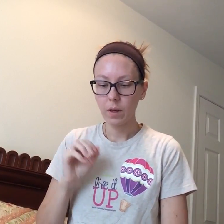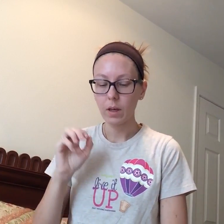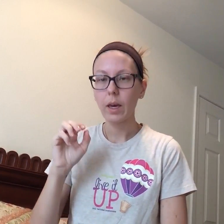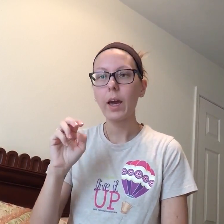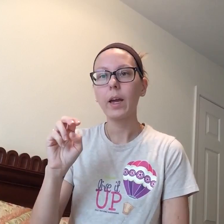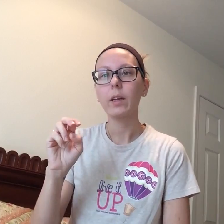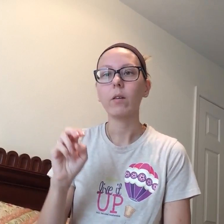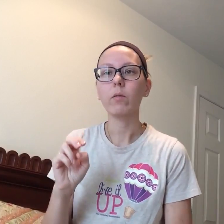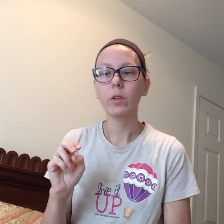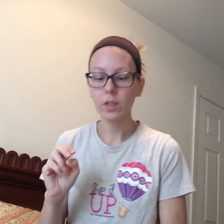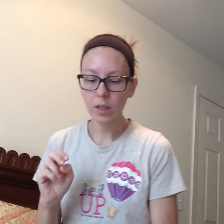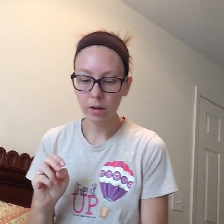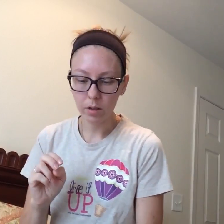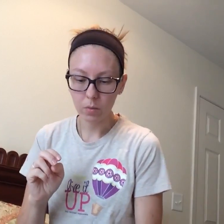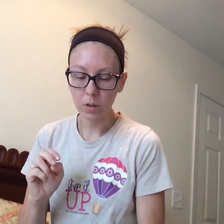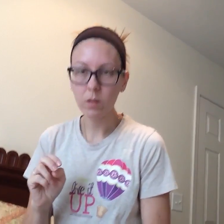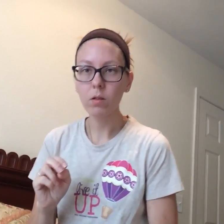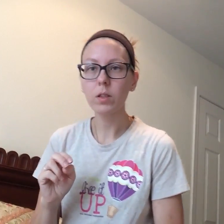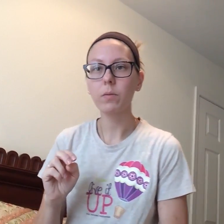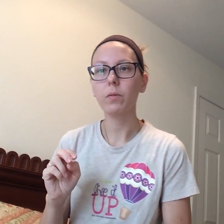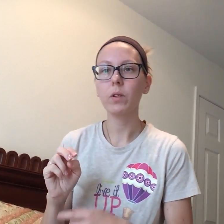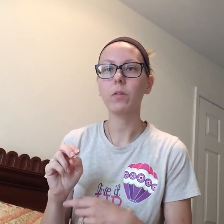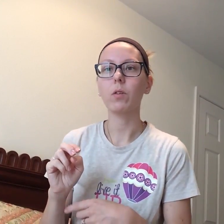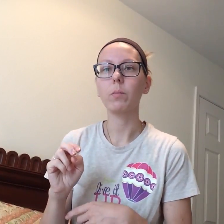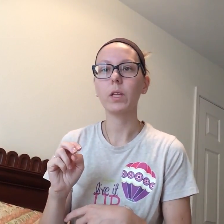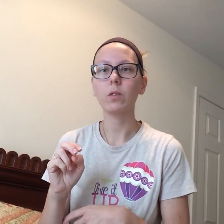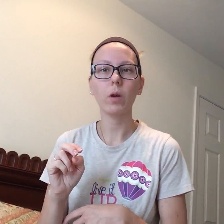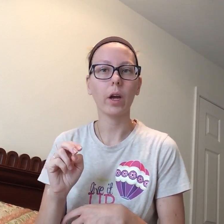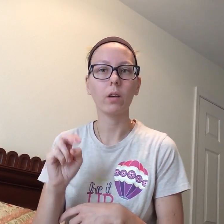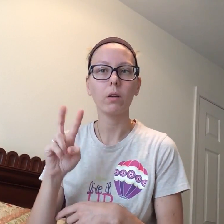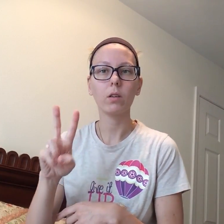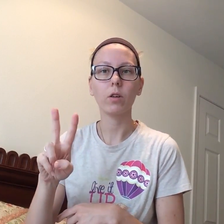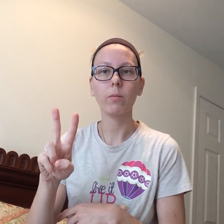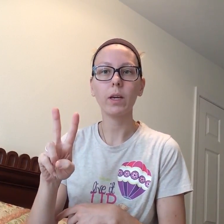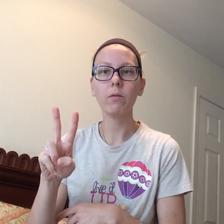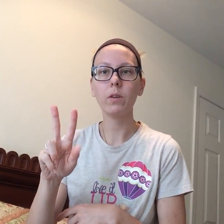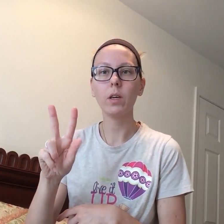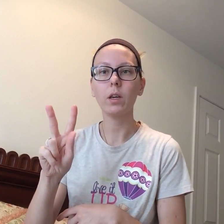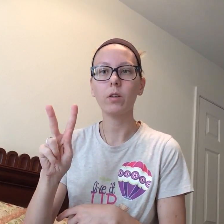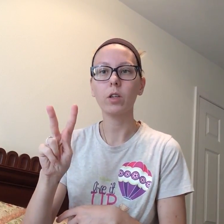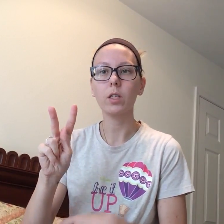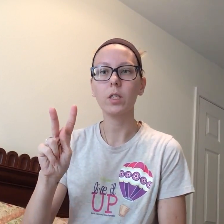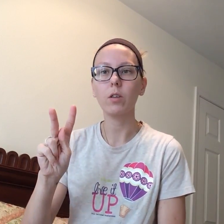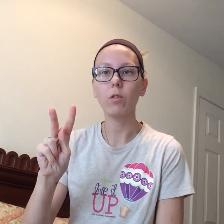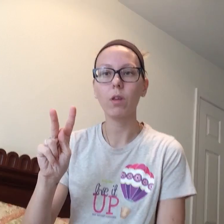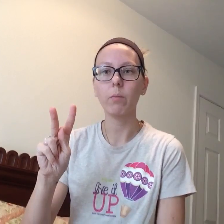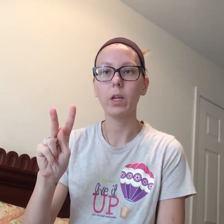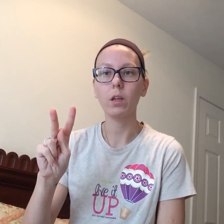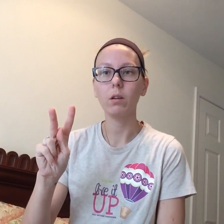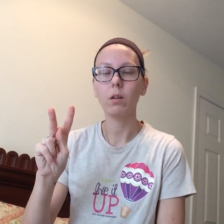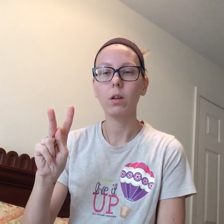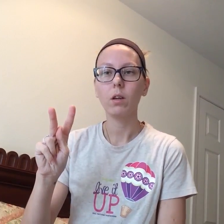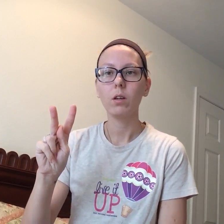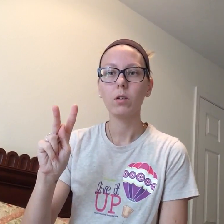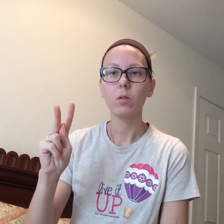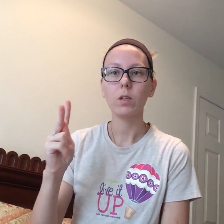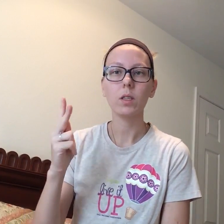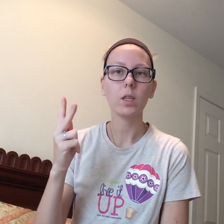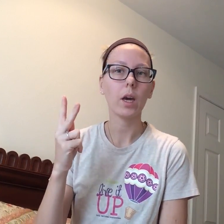Okay, K. Now for this letter, this one's a little difficult, but that's okay. You're going to make a V, and you're going to stick your thumb in it. So this is a K.